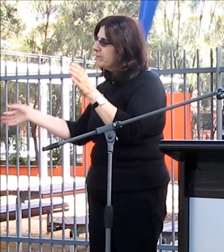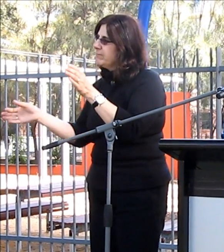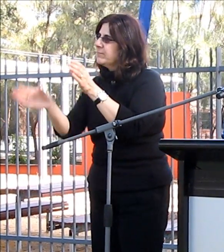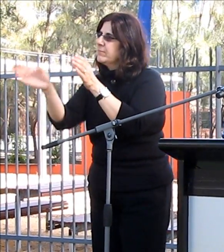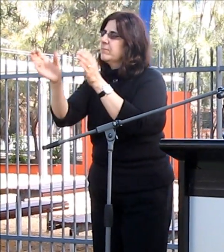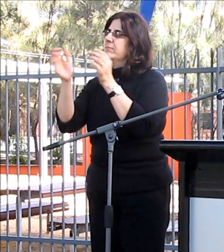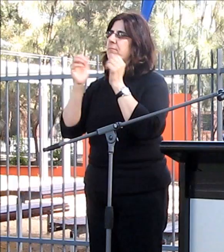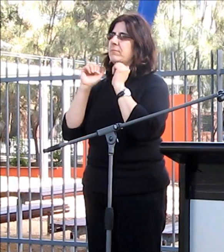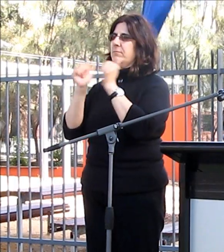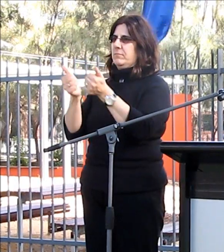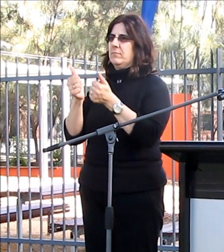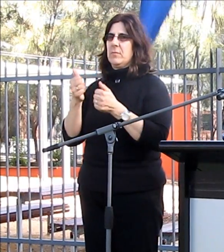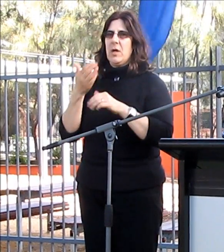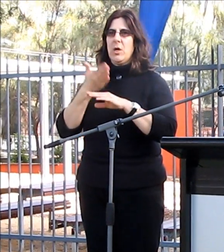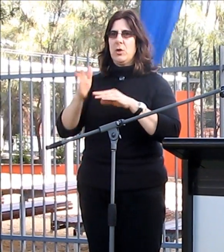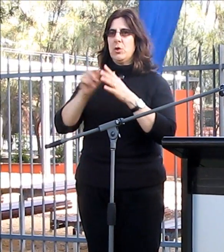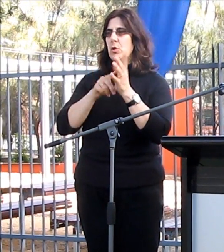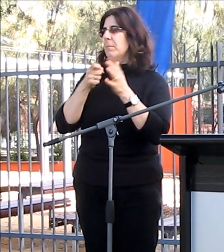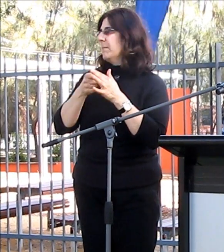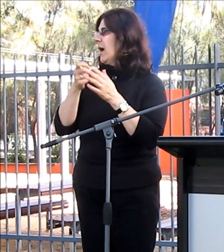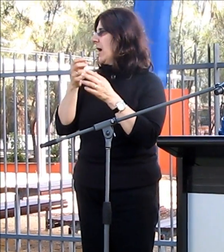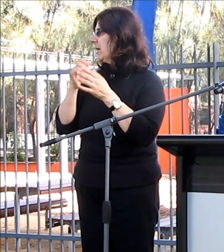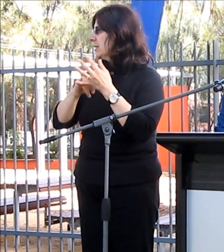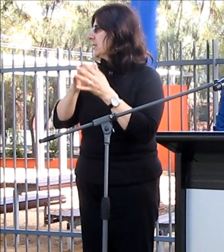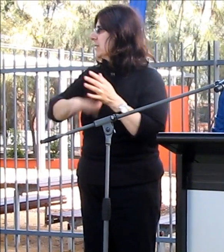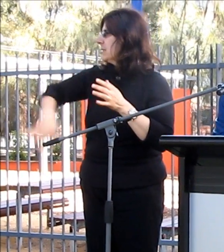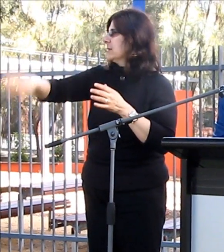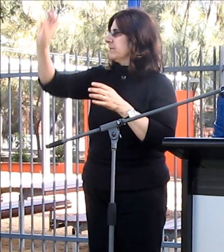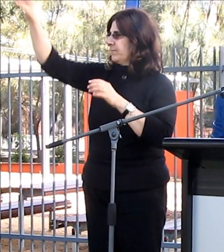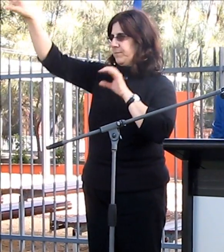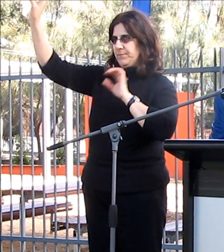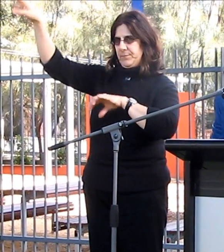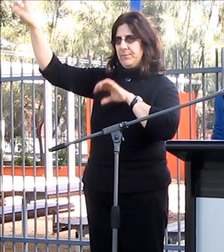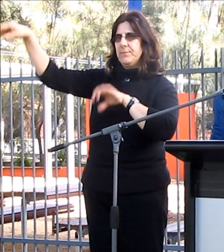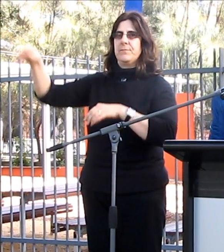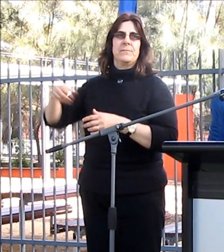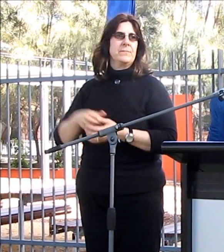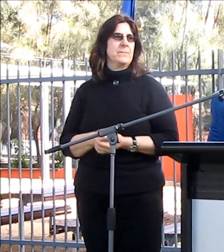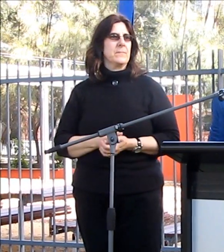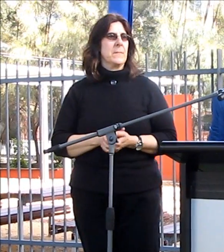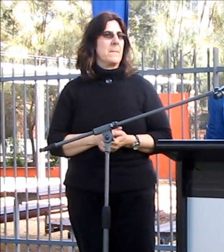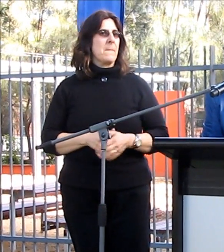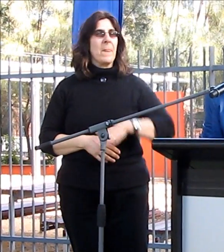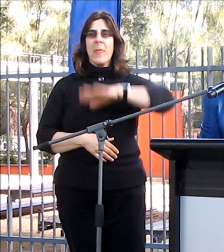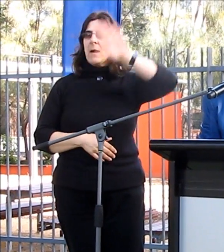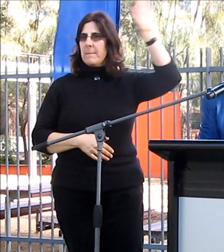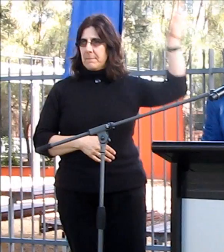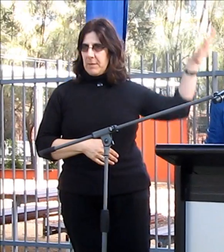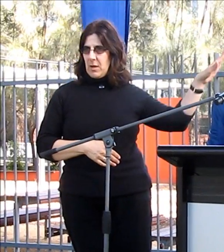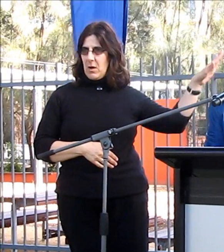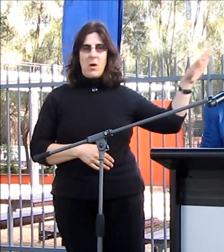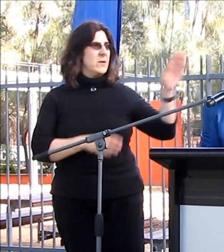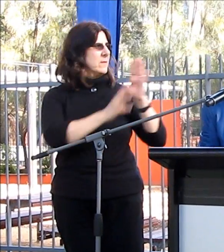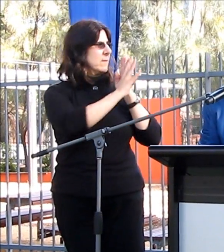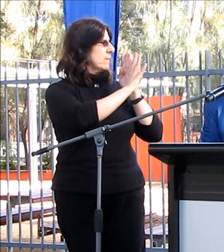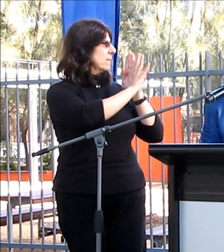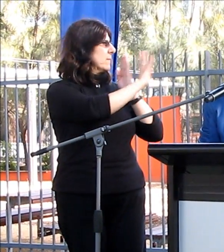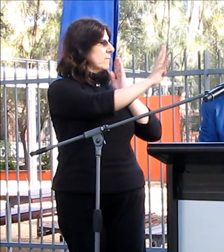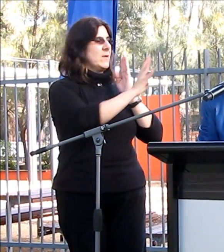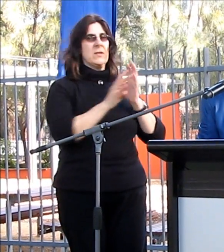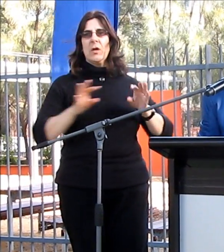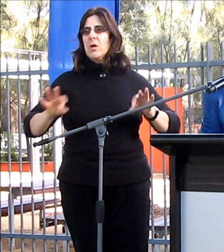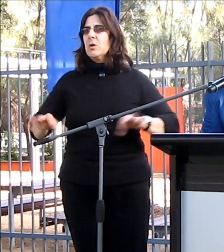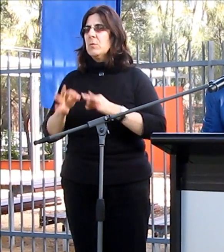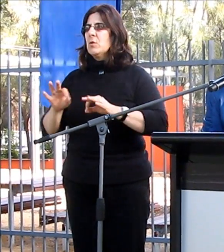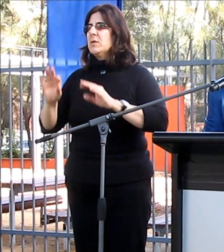providing wonderful new parks and facilities for you. The area behind me, behind the fence where the community garden will